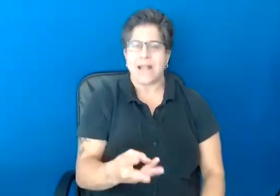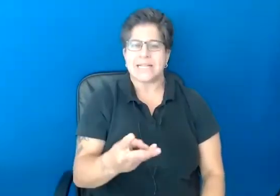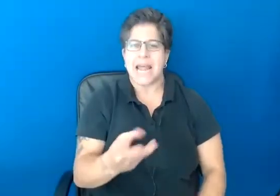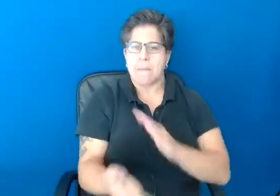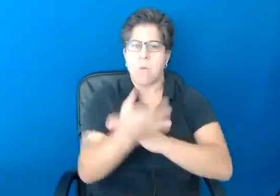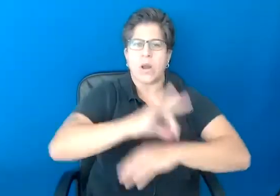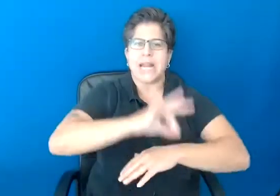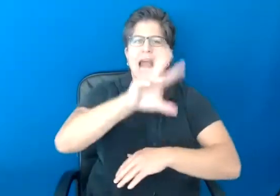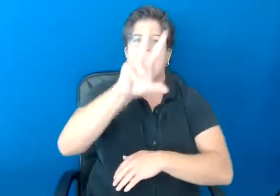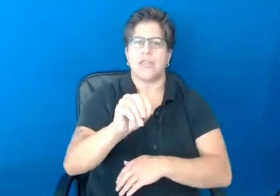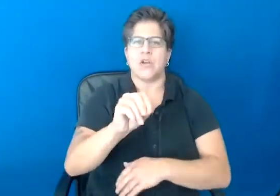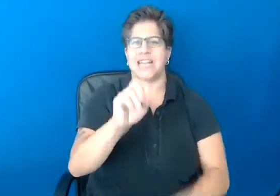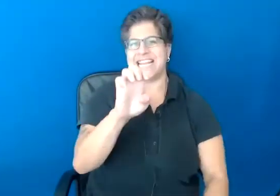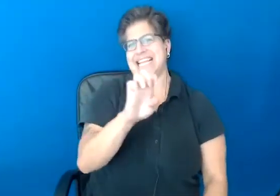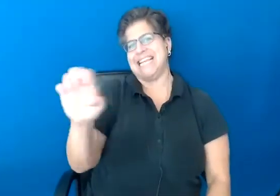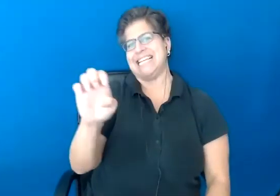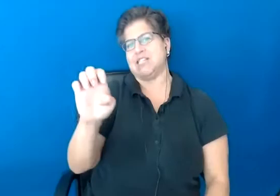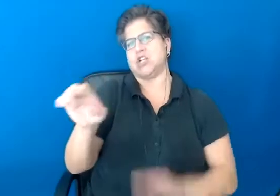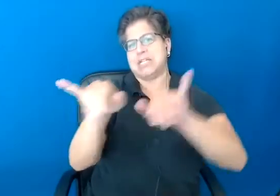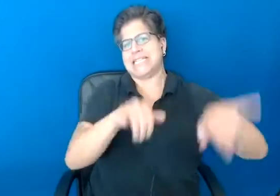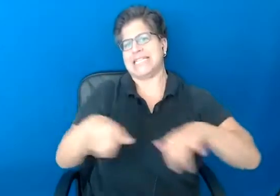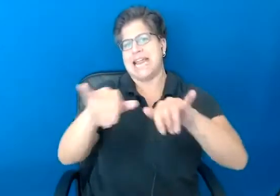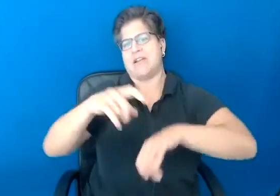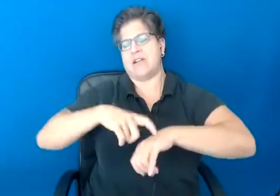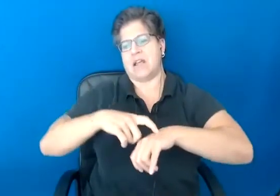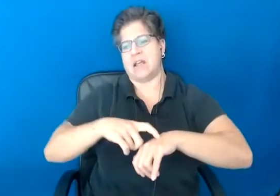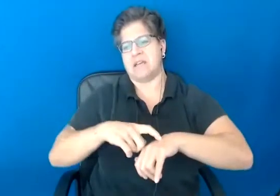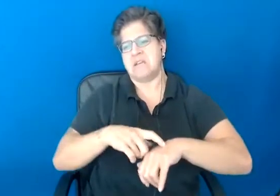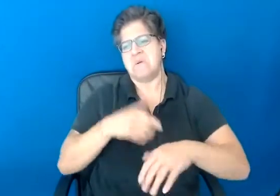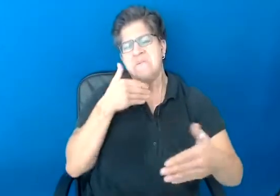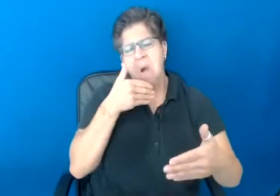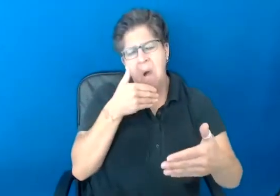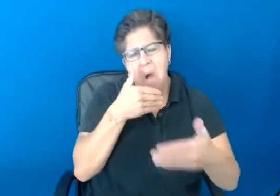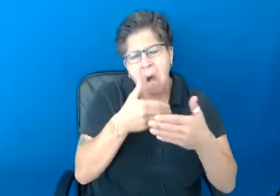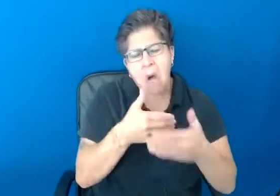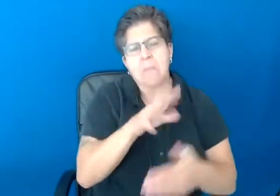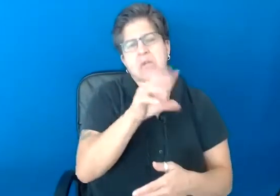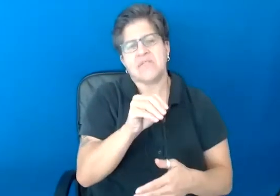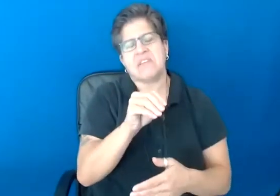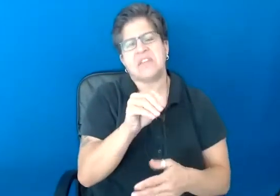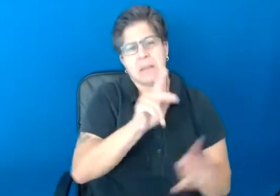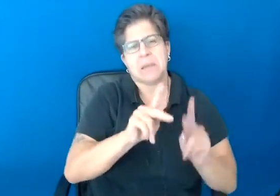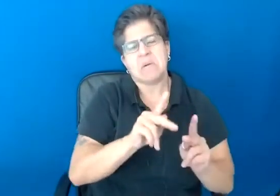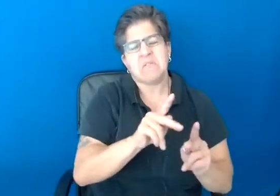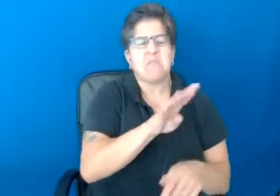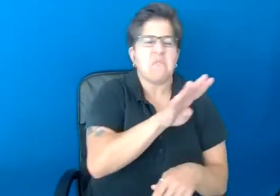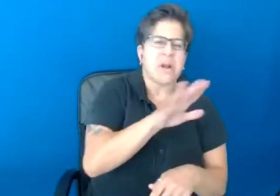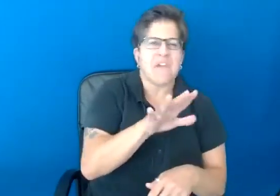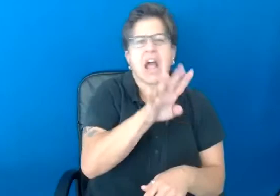45, 46. On Zoom, we've got 76. So it's zoomed into a big meeting. But I